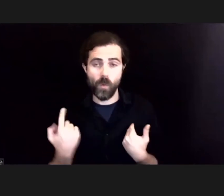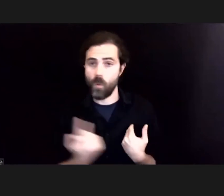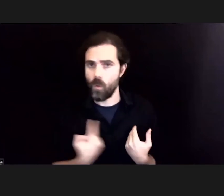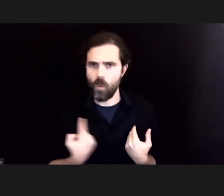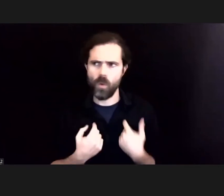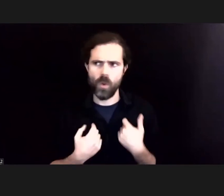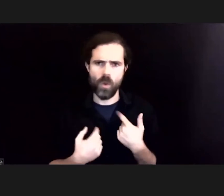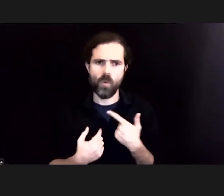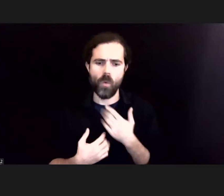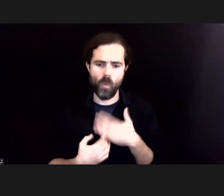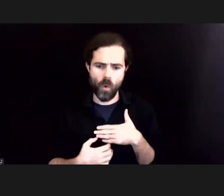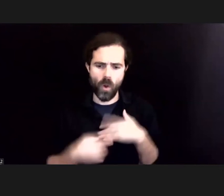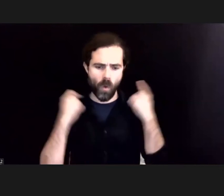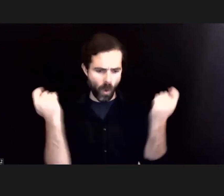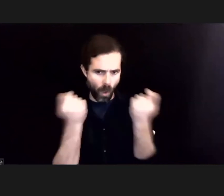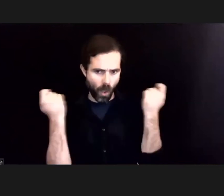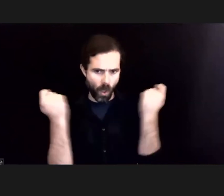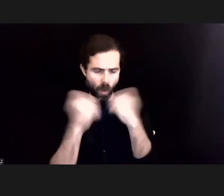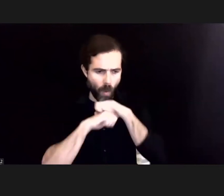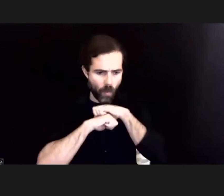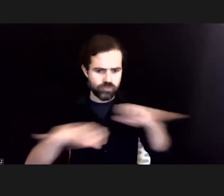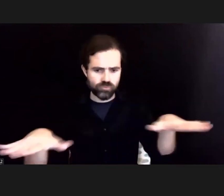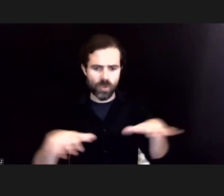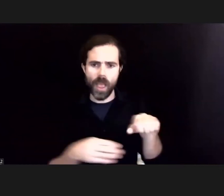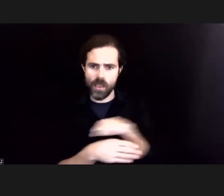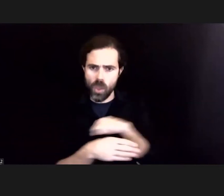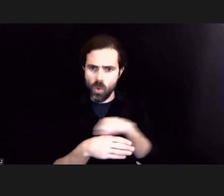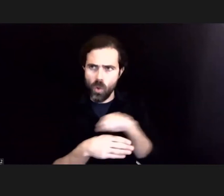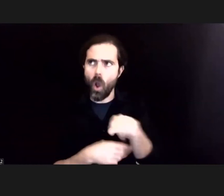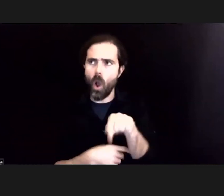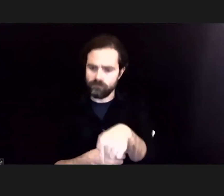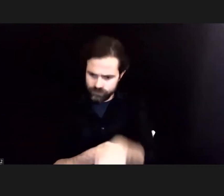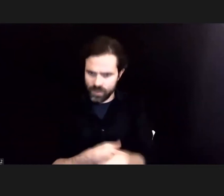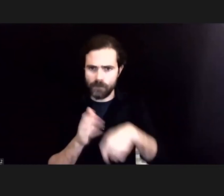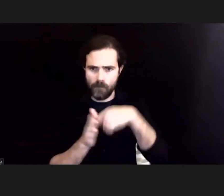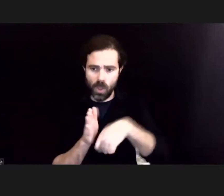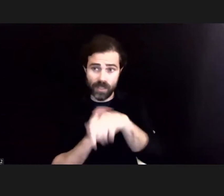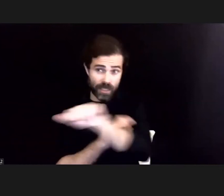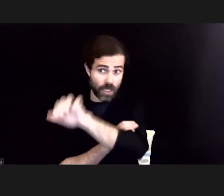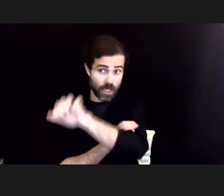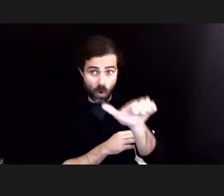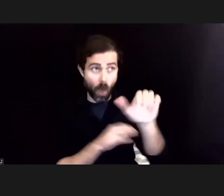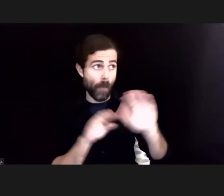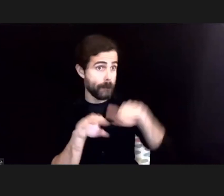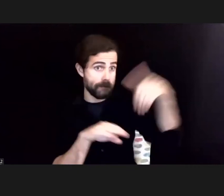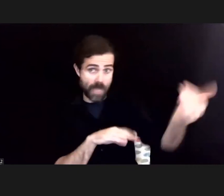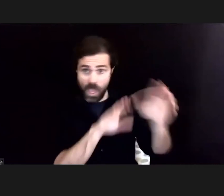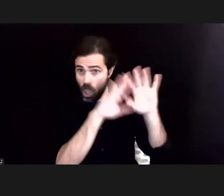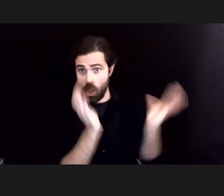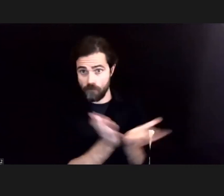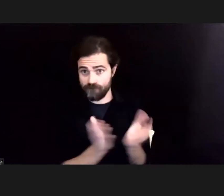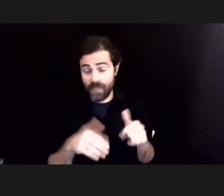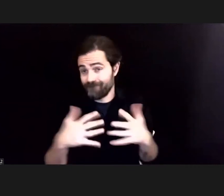tool to everybody in Europe and beyond. I will stop there. So thank you very